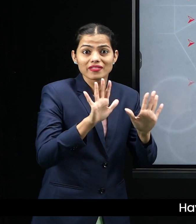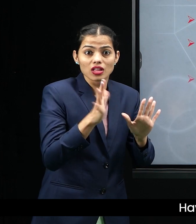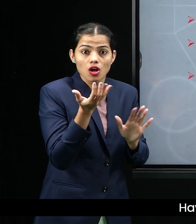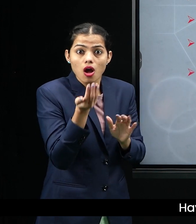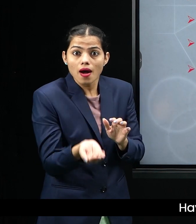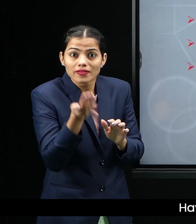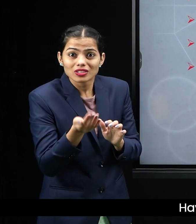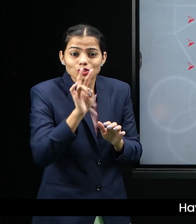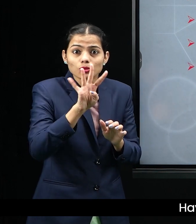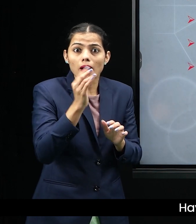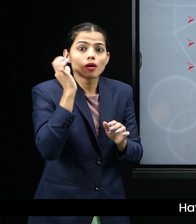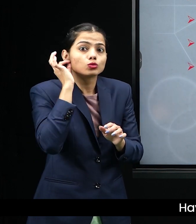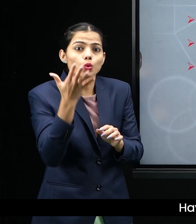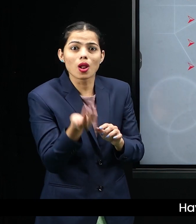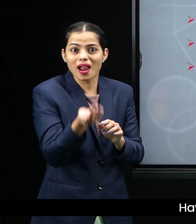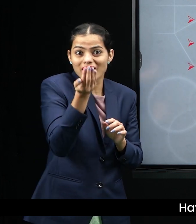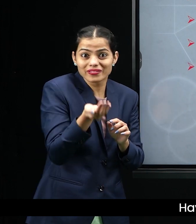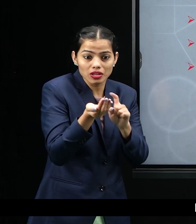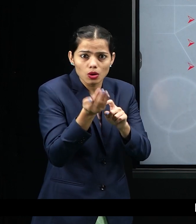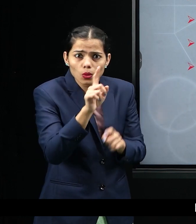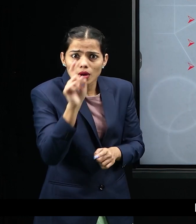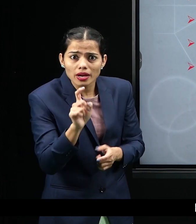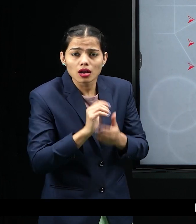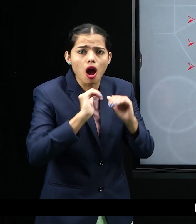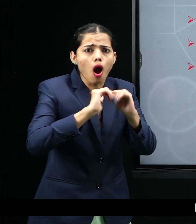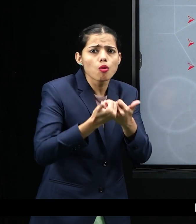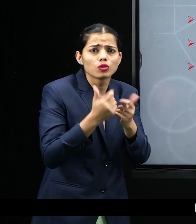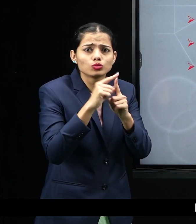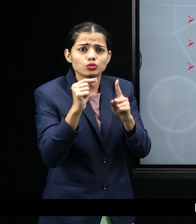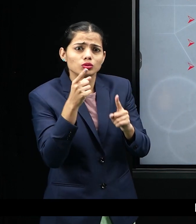Have you handled 24 karat gold? How do you decide its purity?